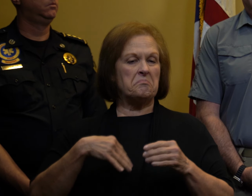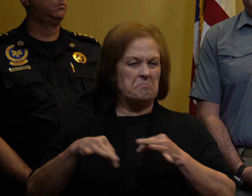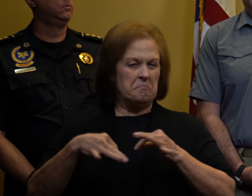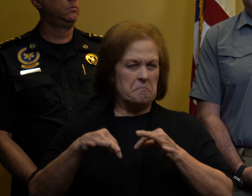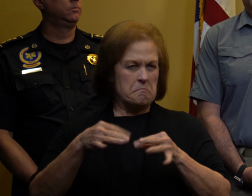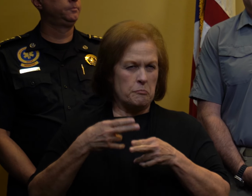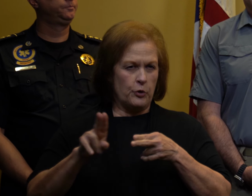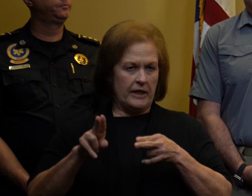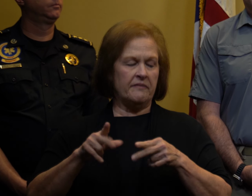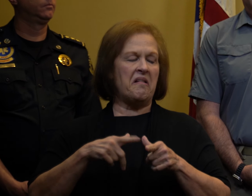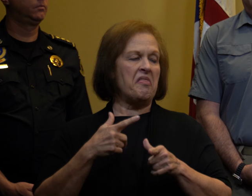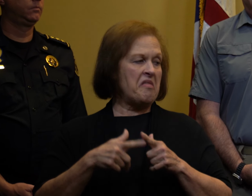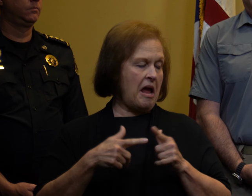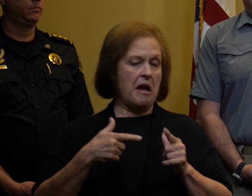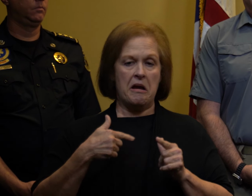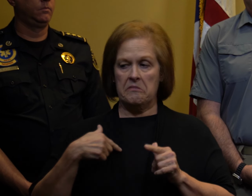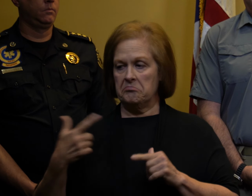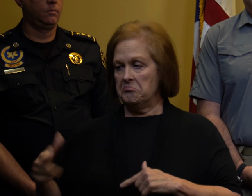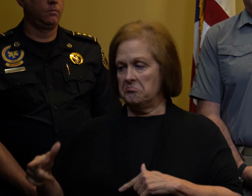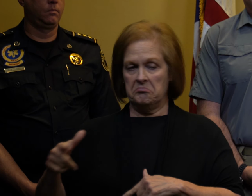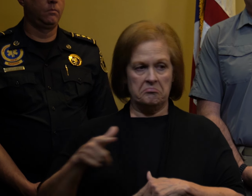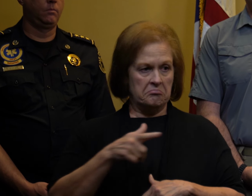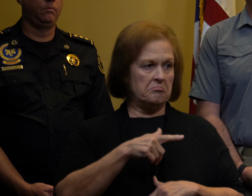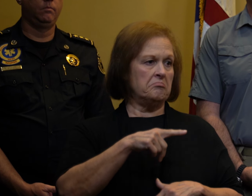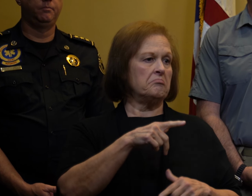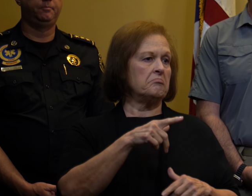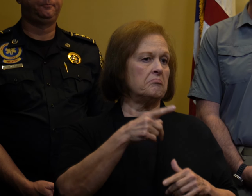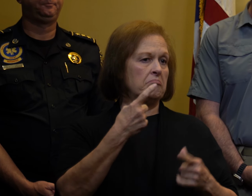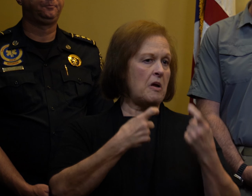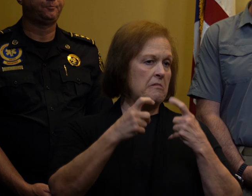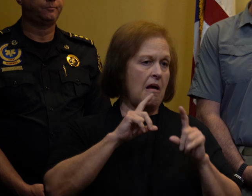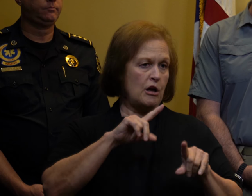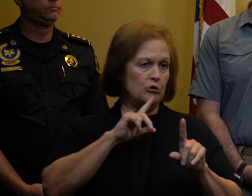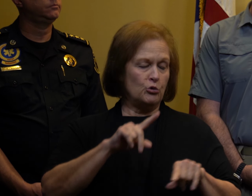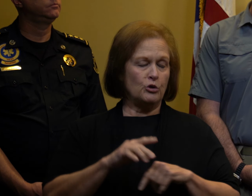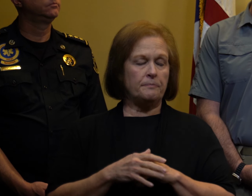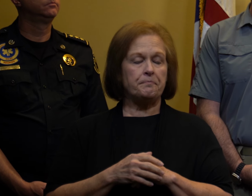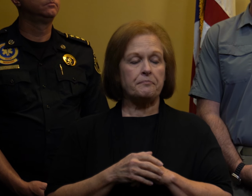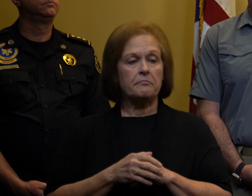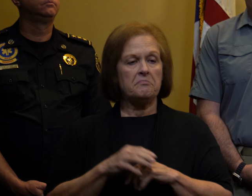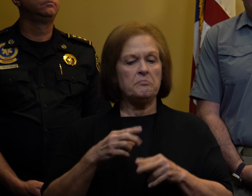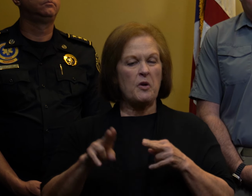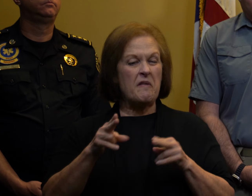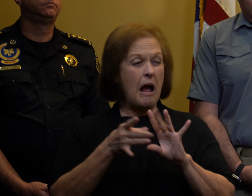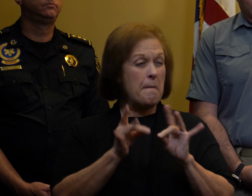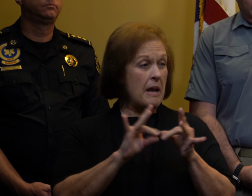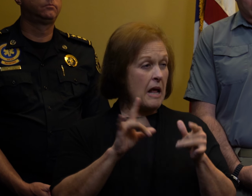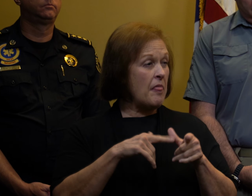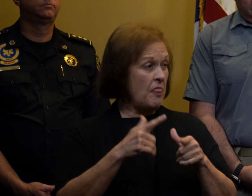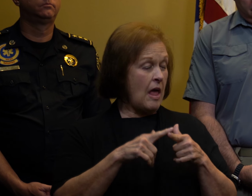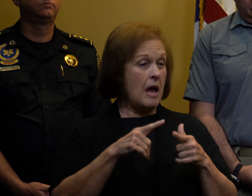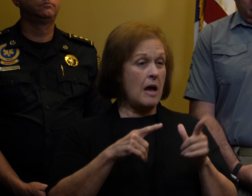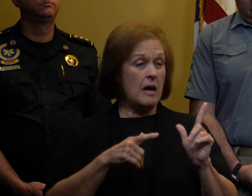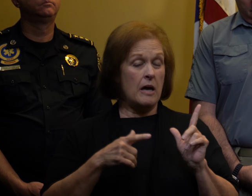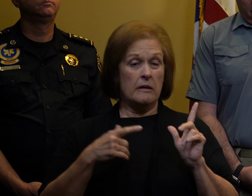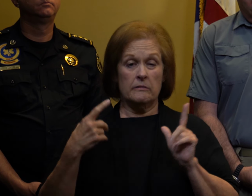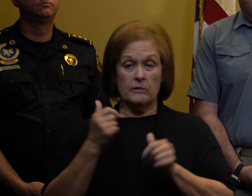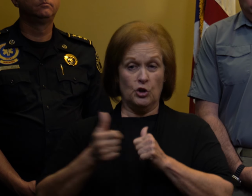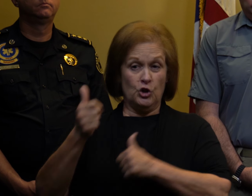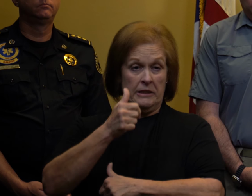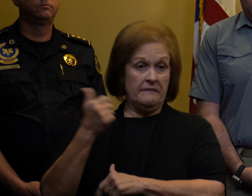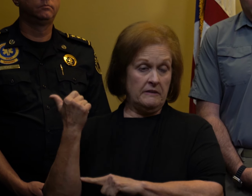then we'll turn it over to questions and answers. But what I'll do, I'll brief comments, then I'll have my public safety chiefs come up